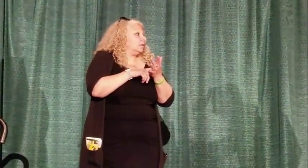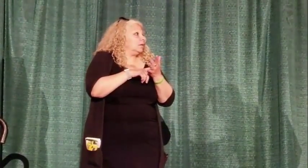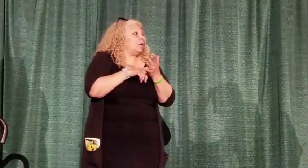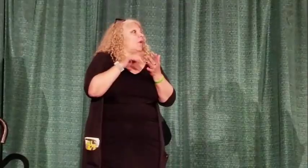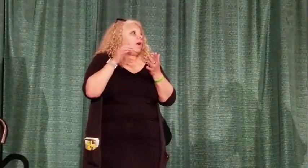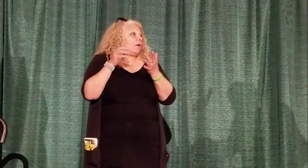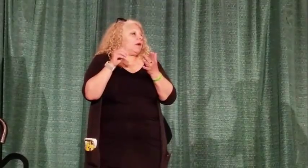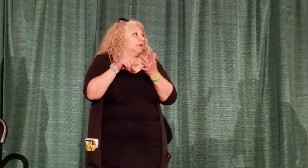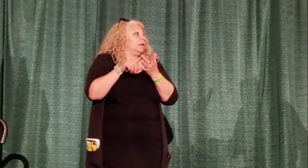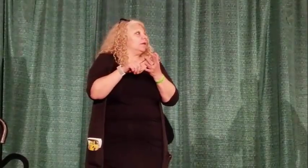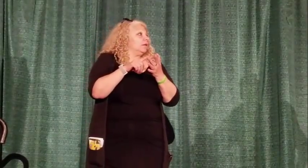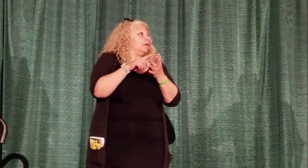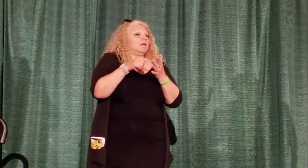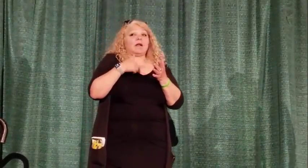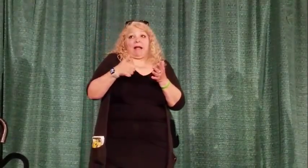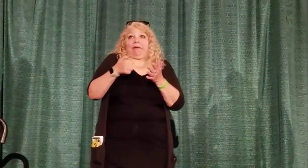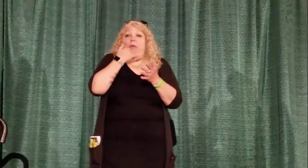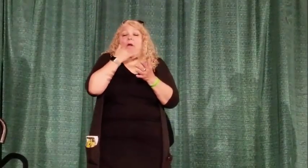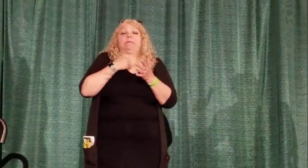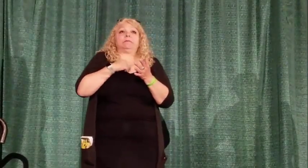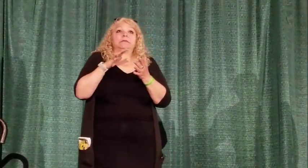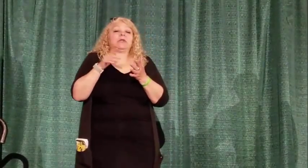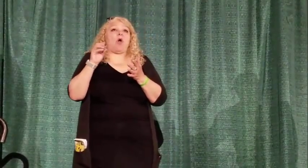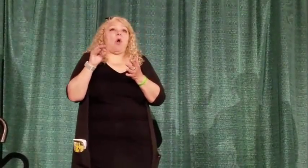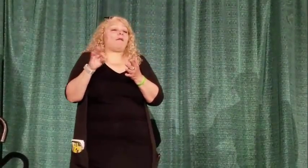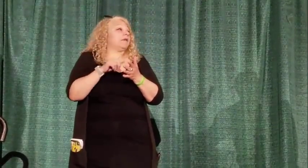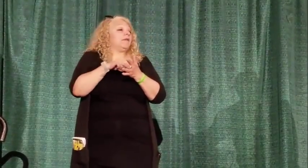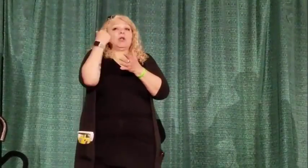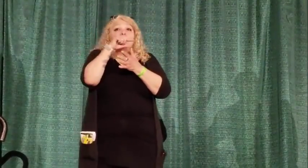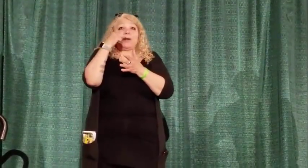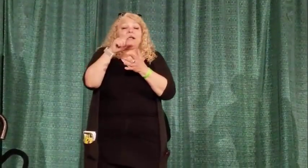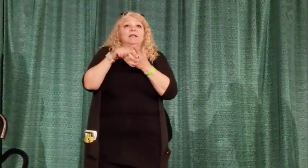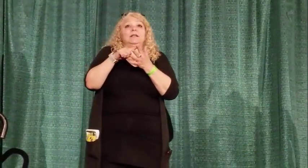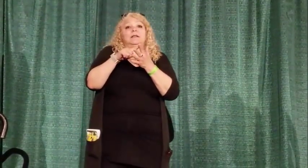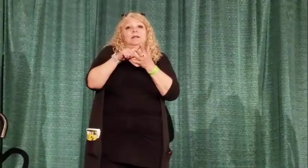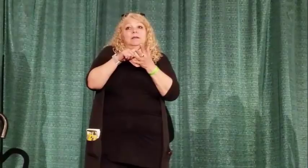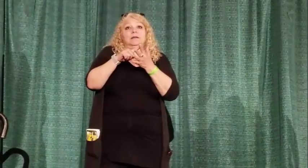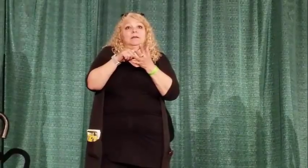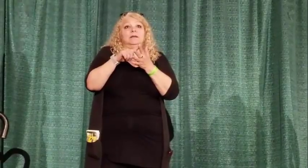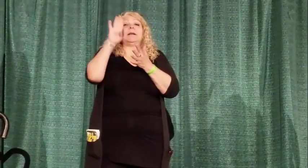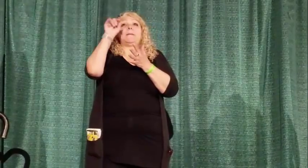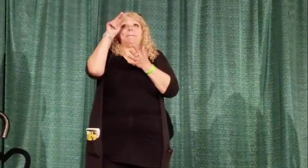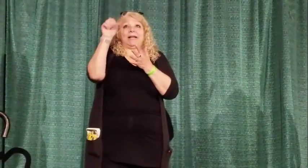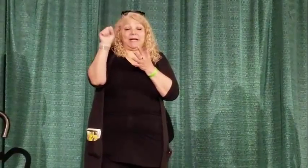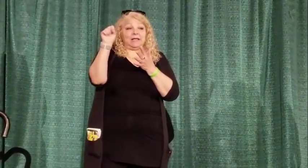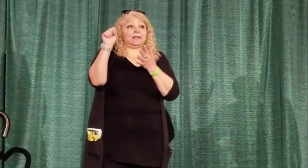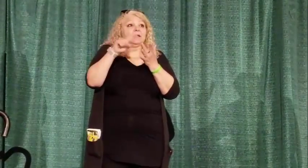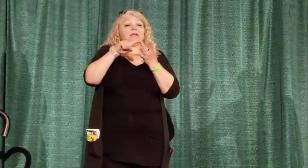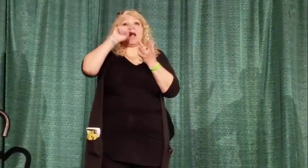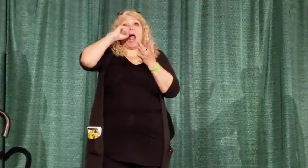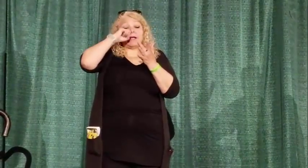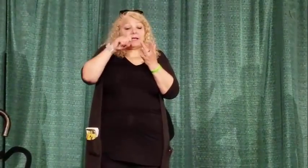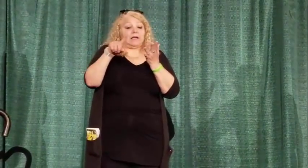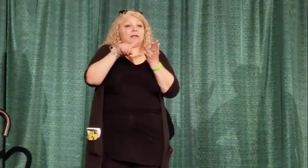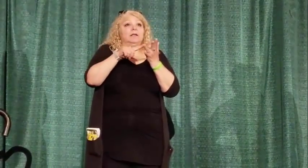back on? My finger hit the wrong button. Shut it off. Greens, working. Beans,